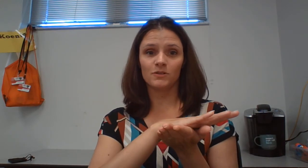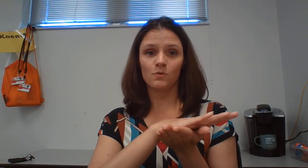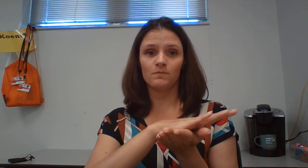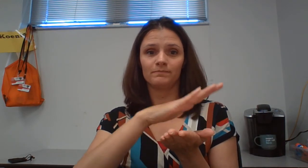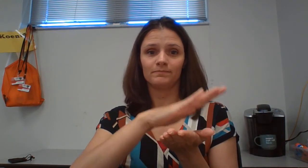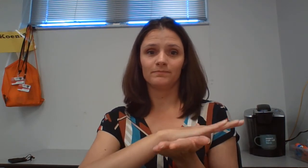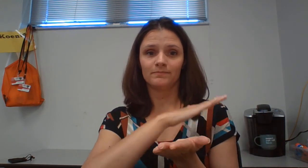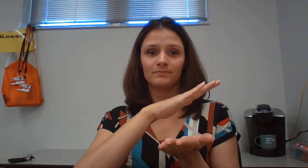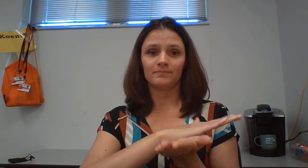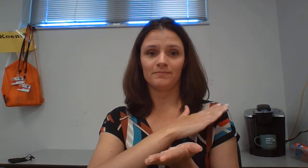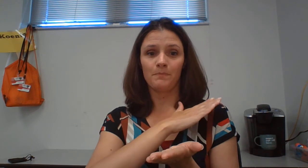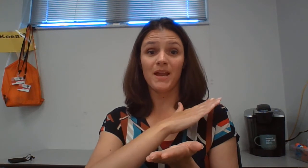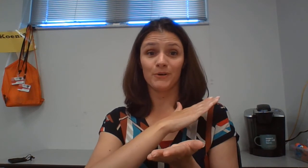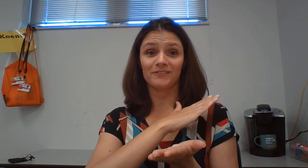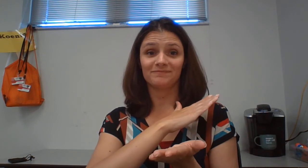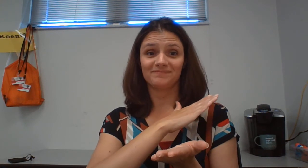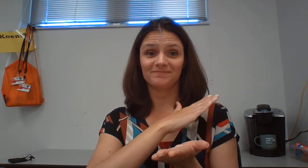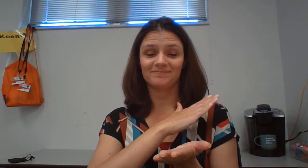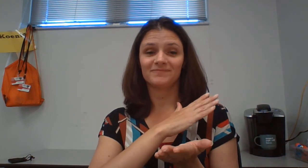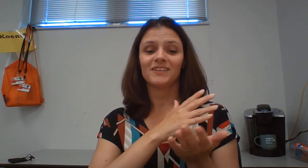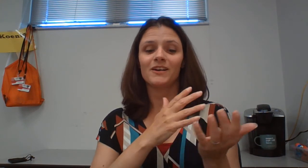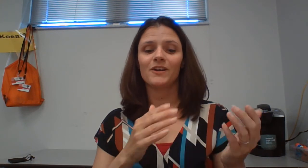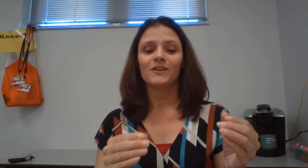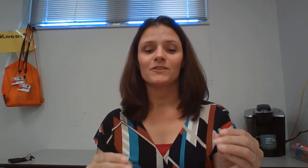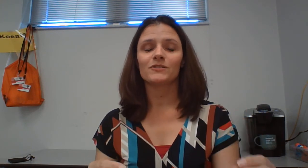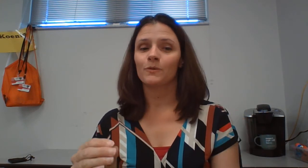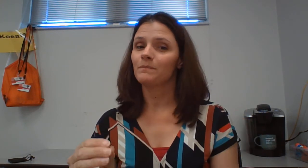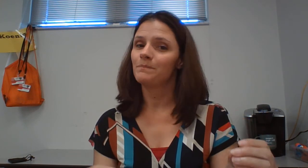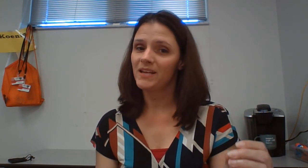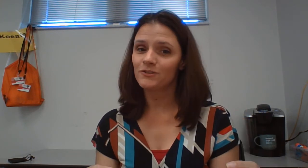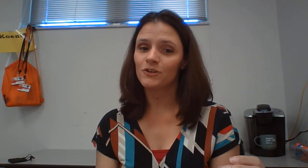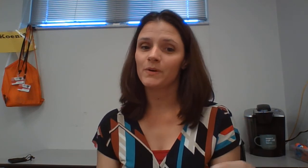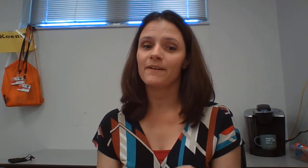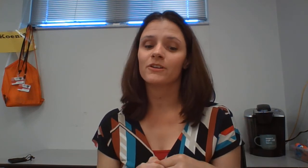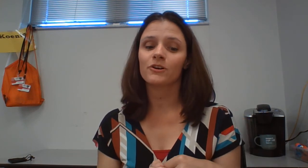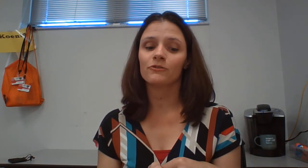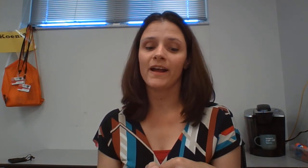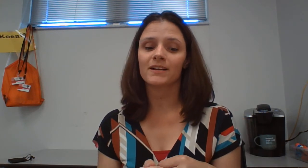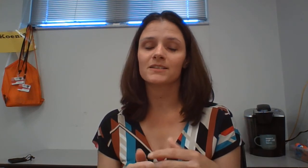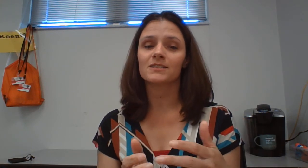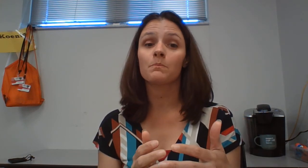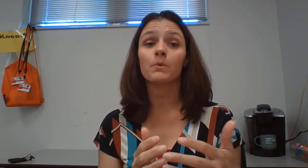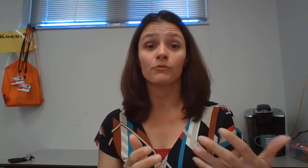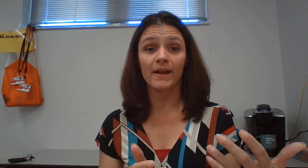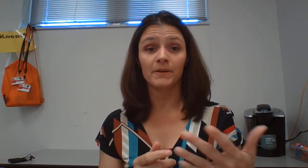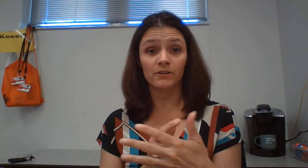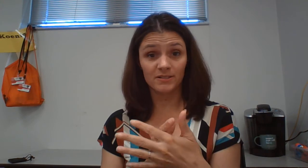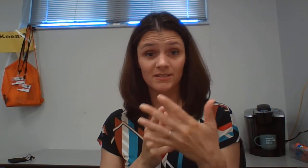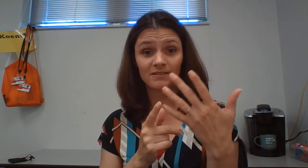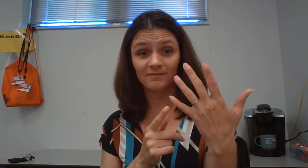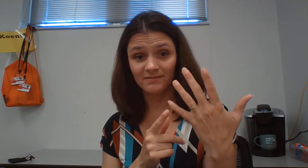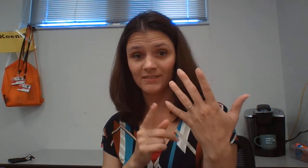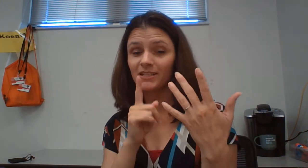school, paper. So making sure we have the correct parameters is going to